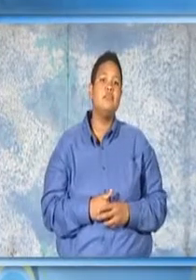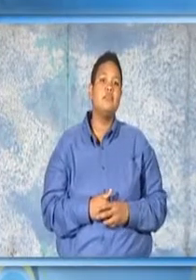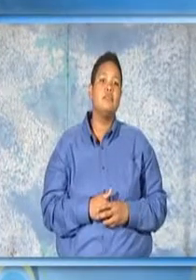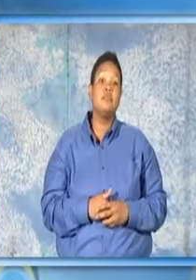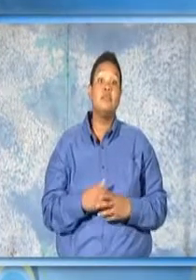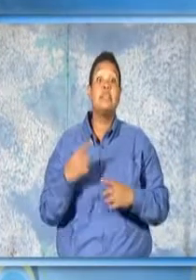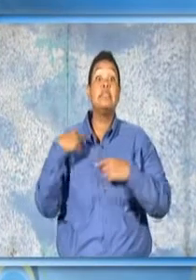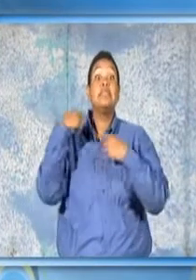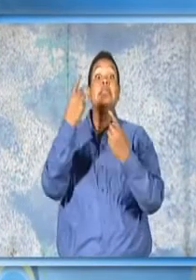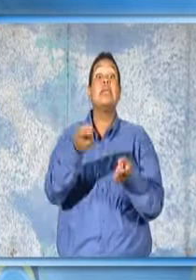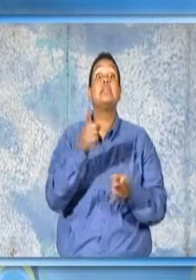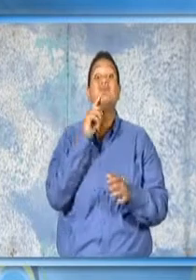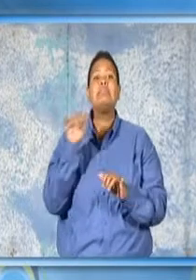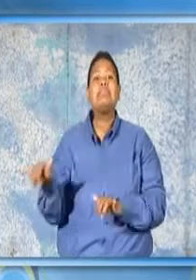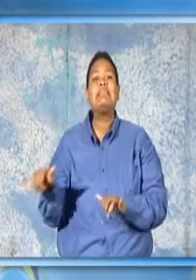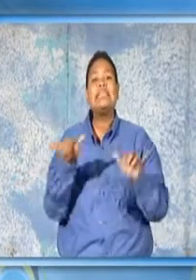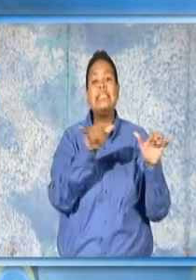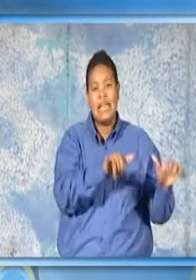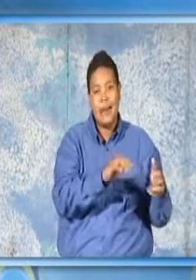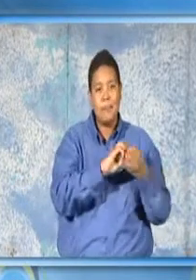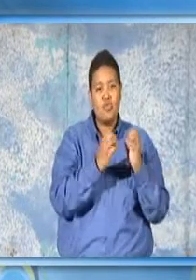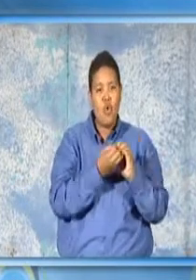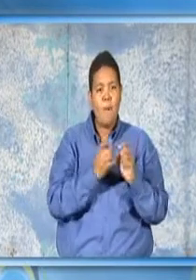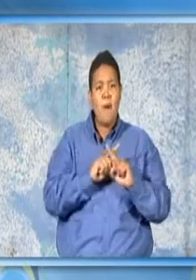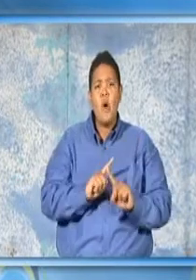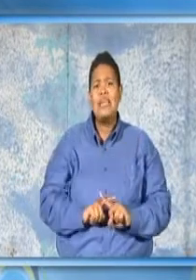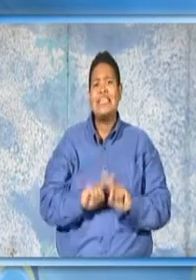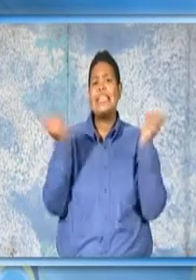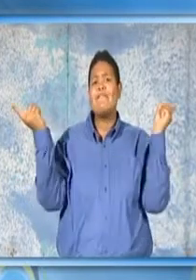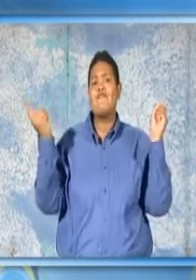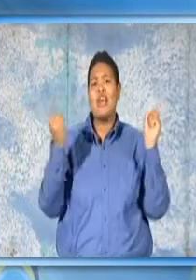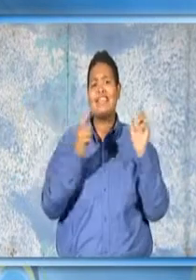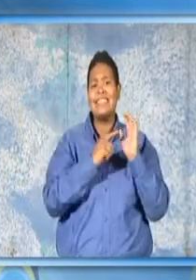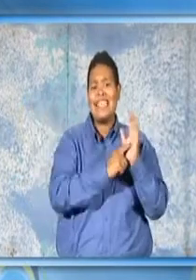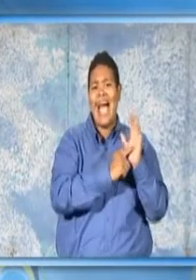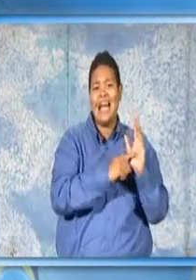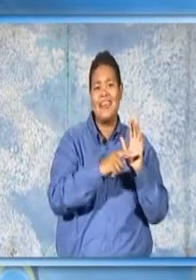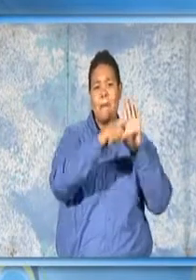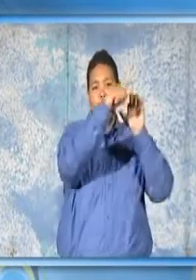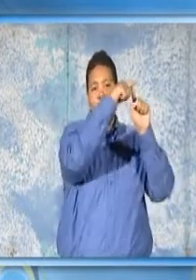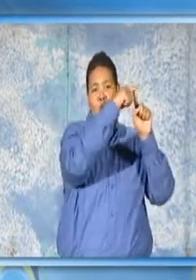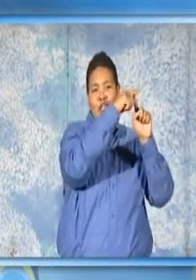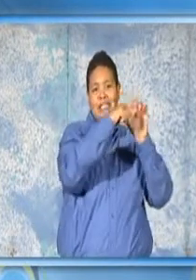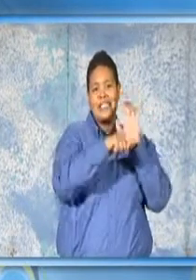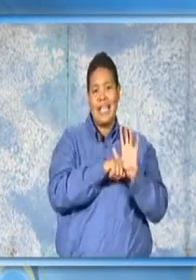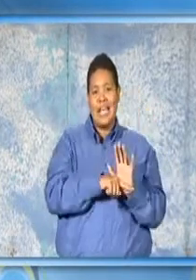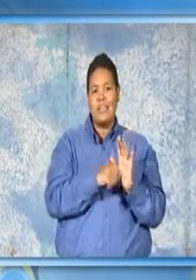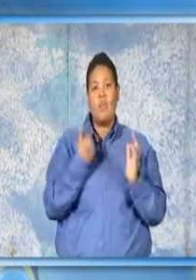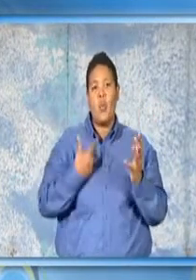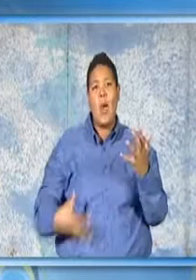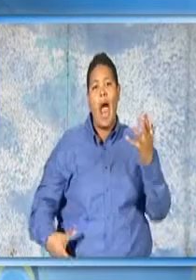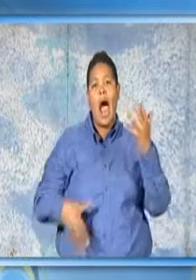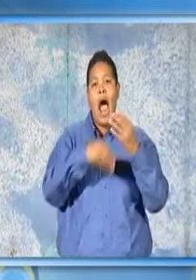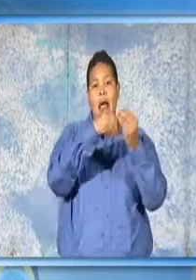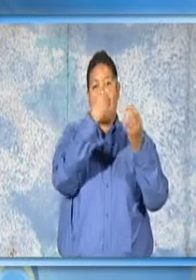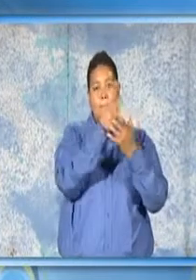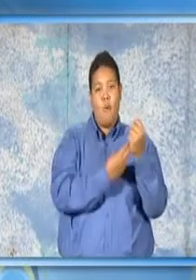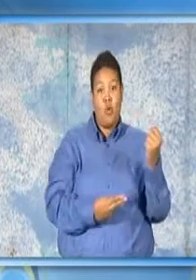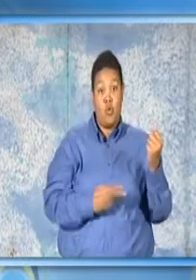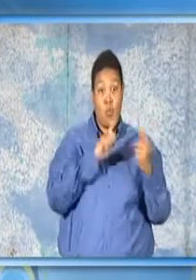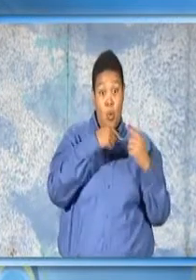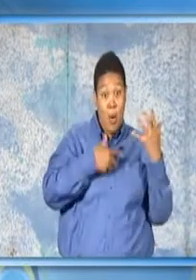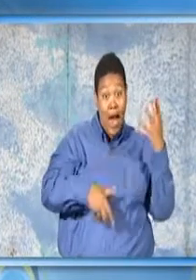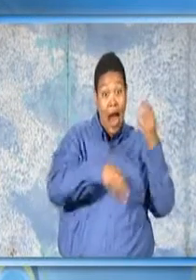Since they are the same numerically but have opposite signs, we add both equations. When we